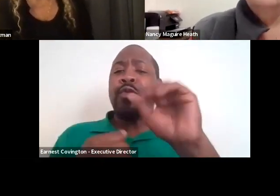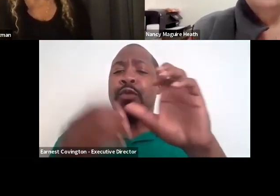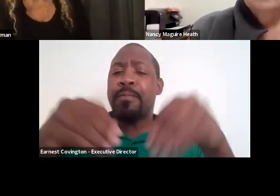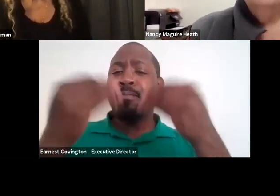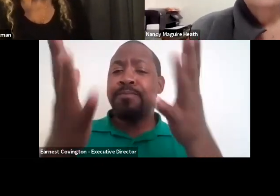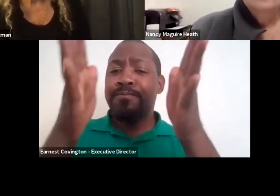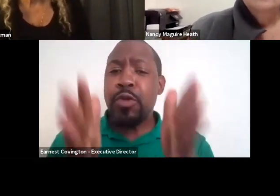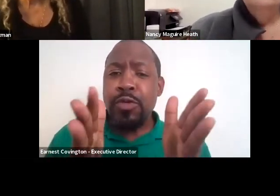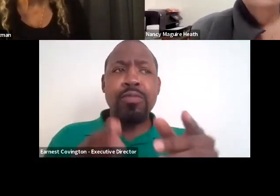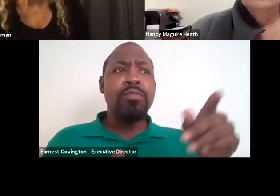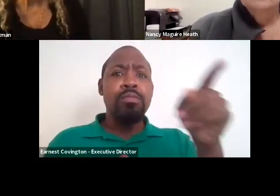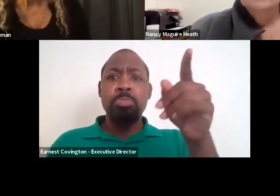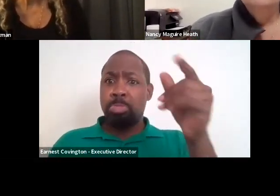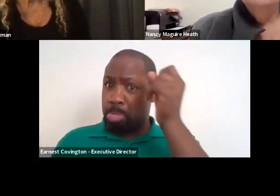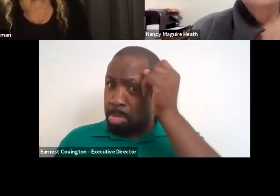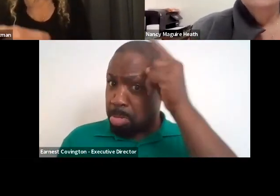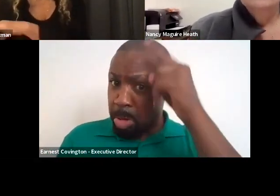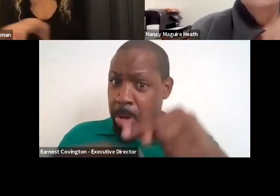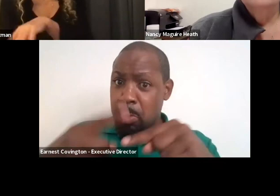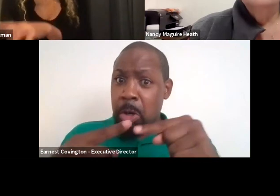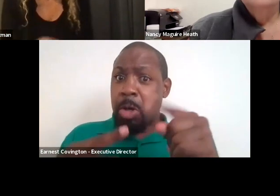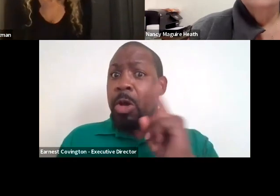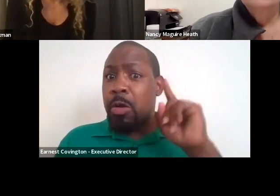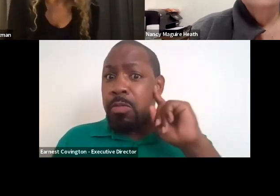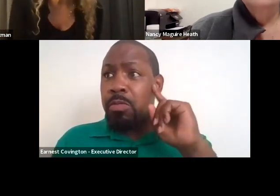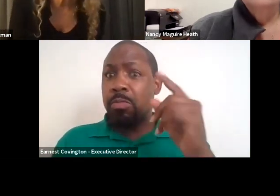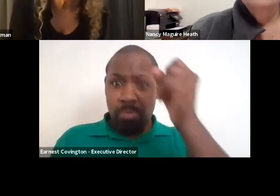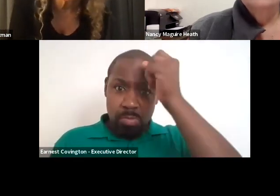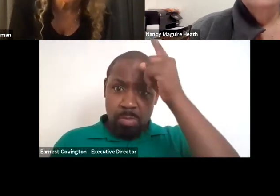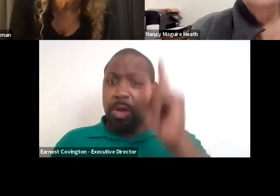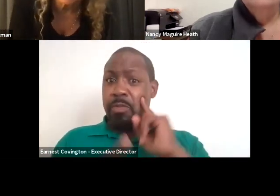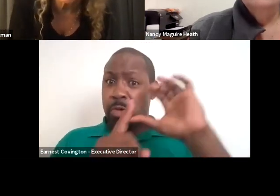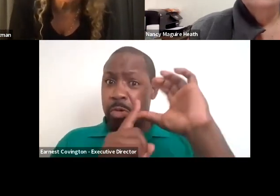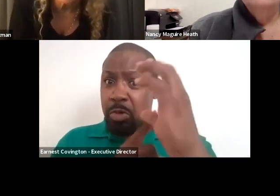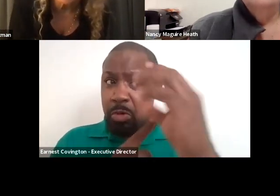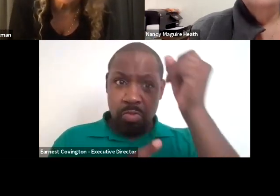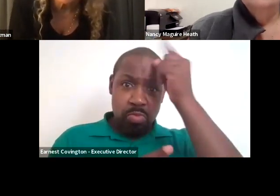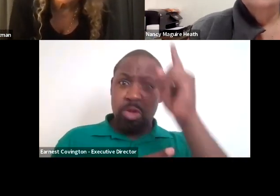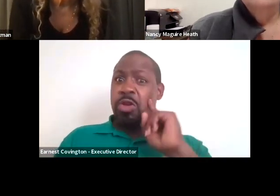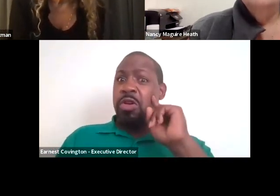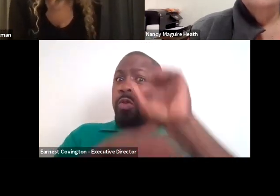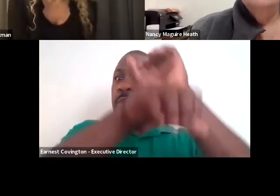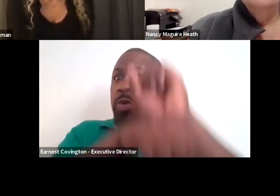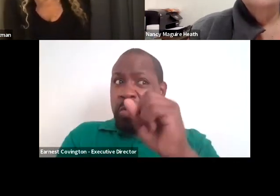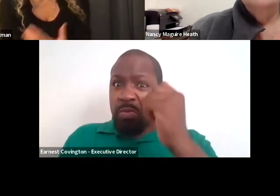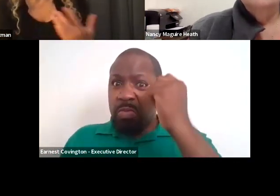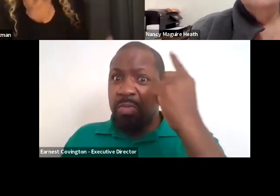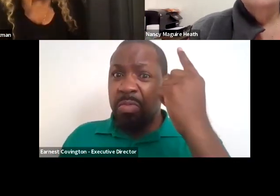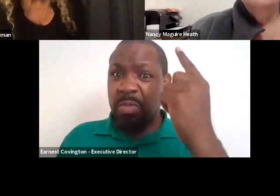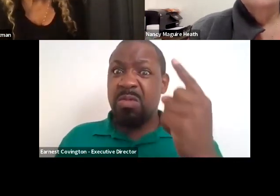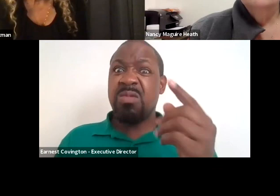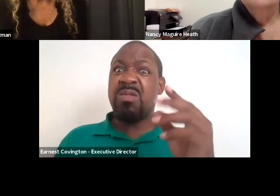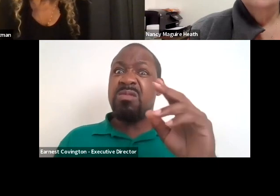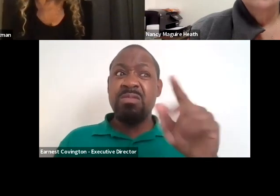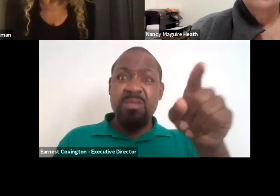about the healthcare providers, doctors and nurses, how they understood about deaf people and about providing interpreters and deaf